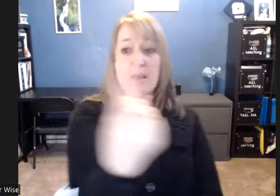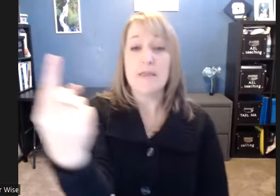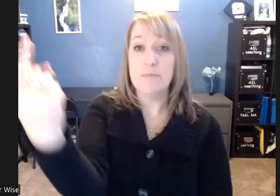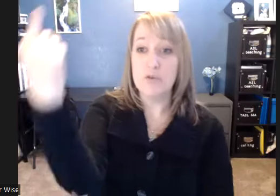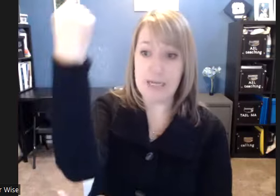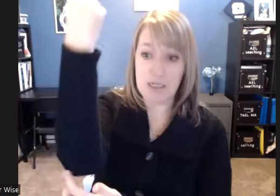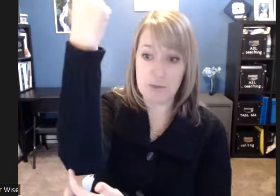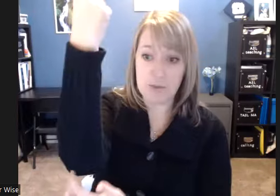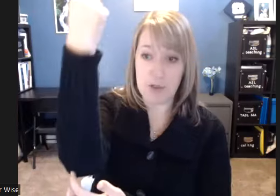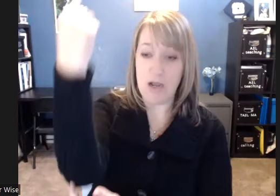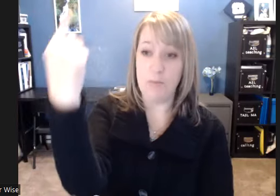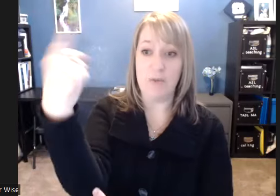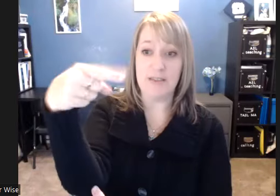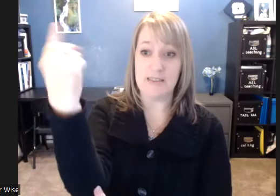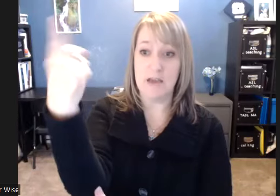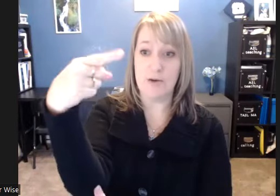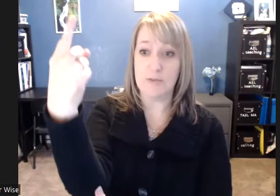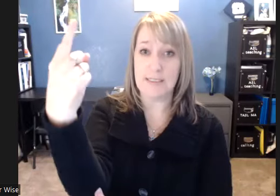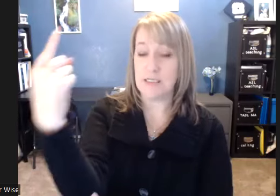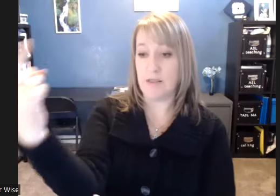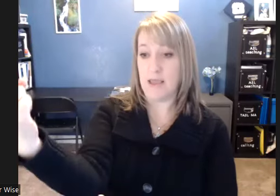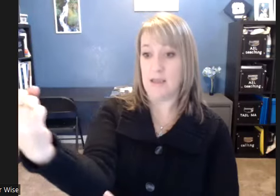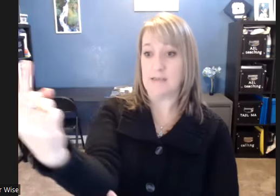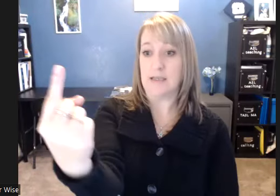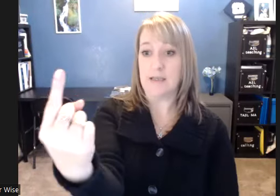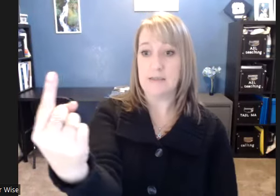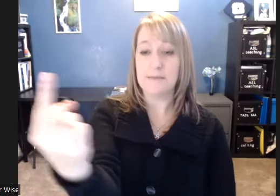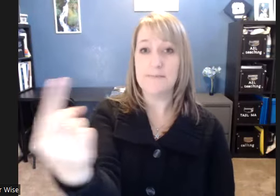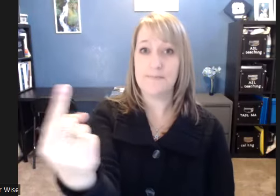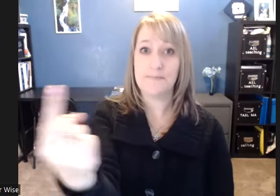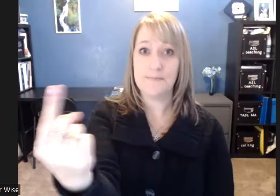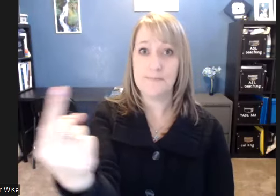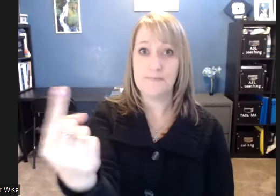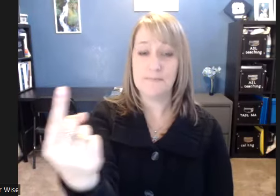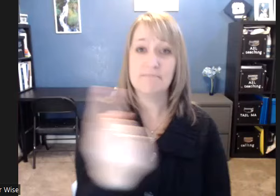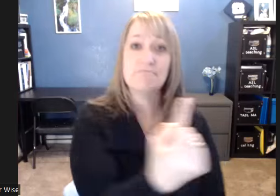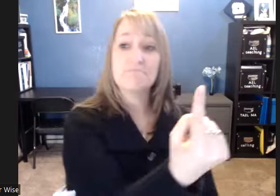The movement here comes from your elbow. This is not a wrist thing. It's like this.